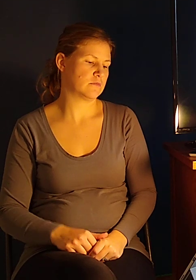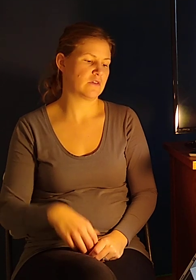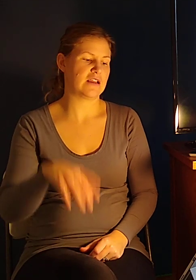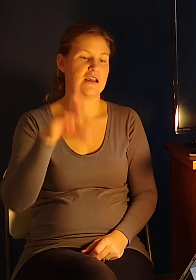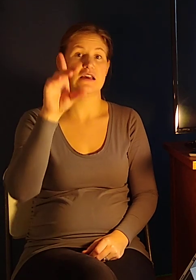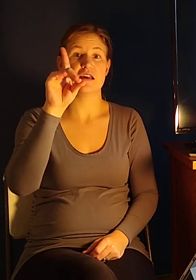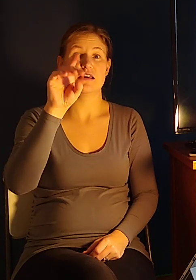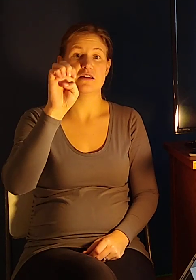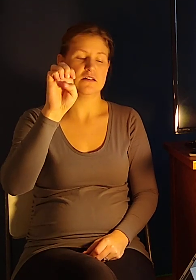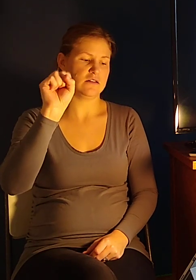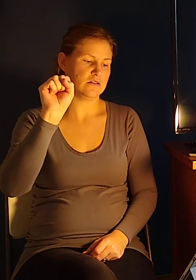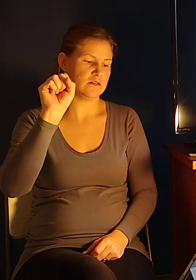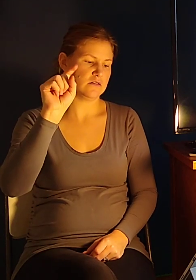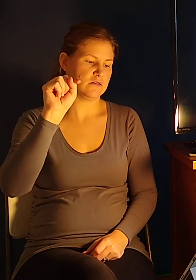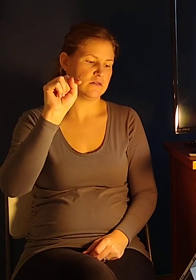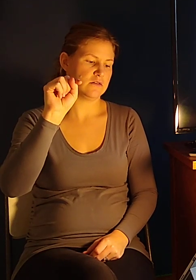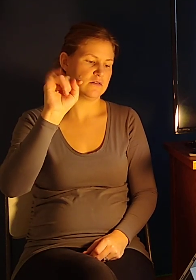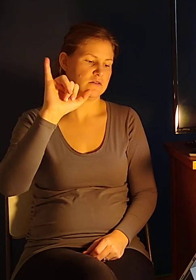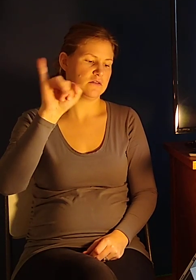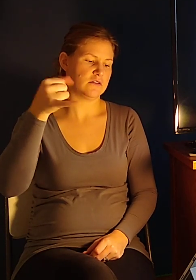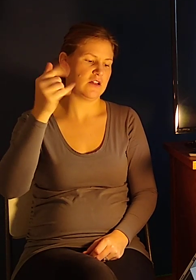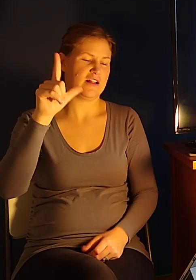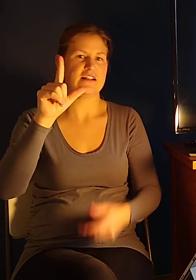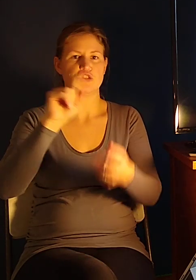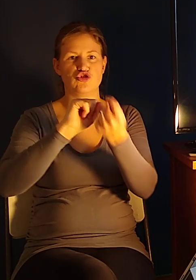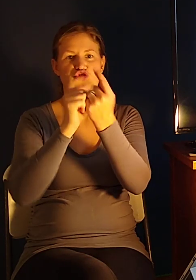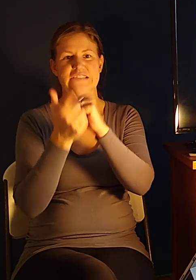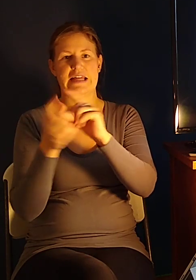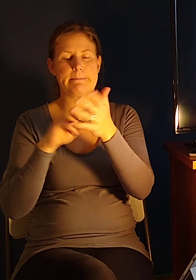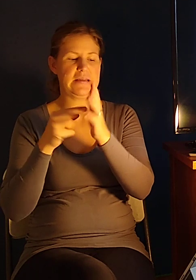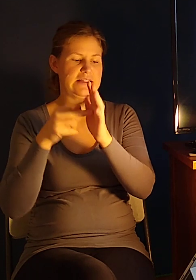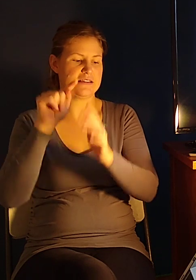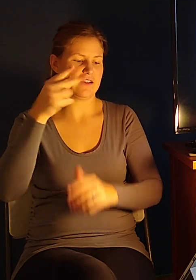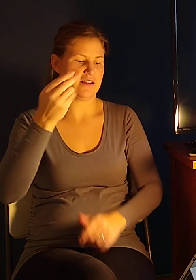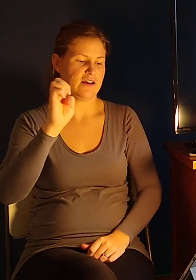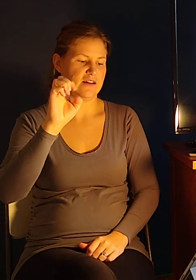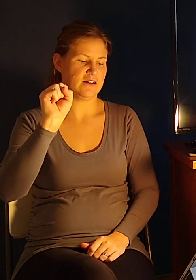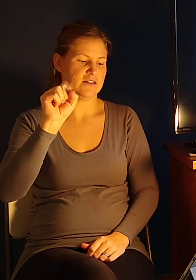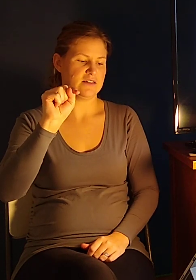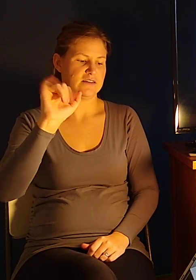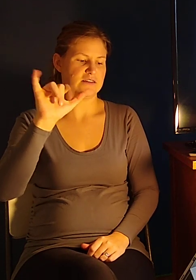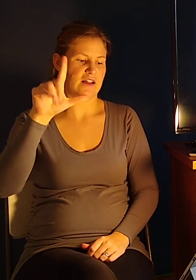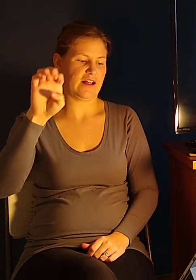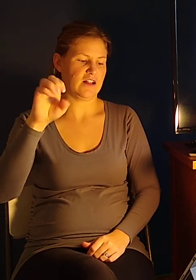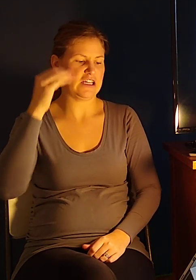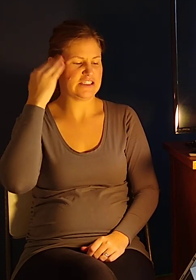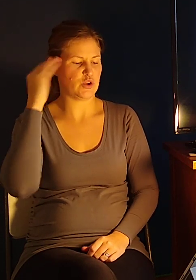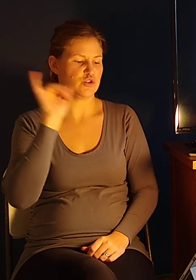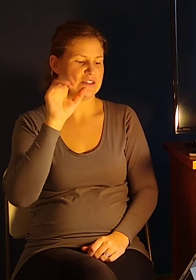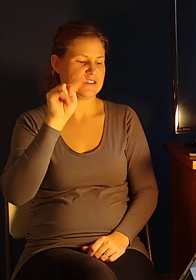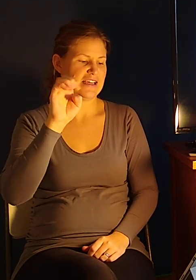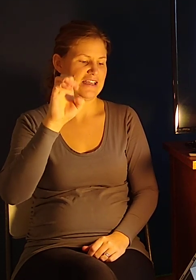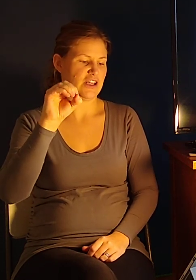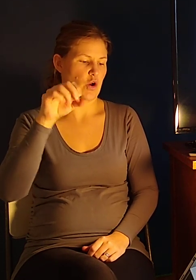Distill is translated as the style. It's also known as neoplasticism, and it was an artistic